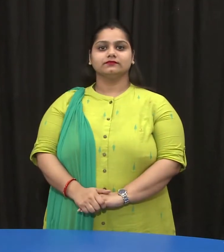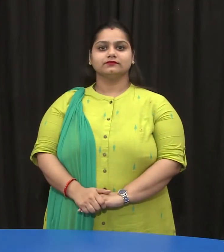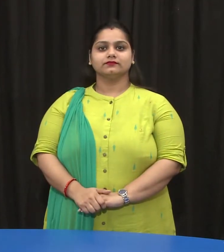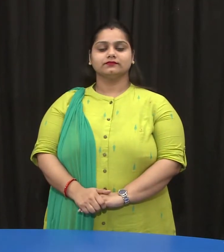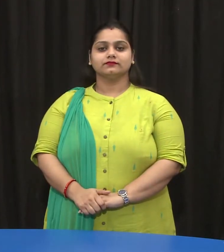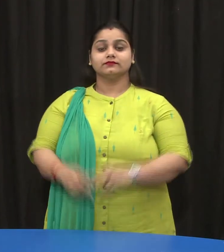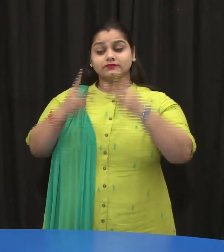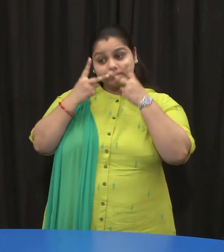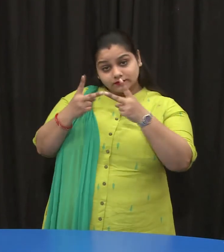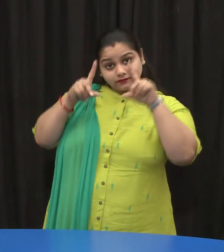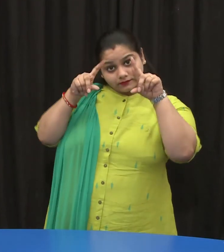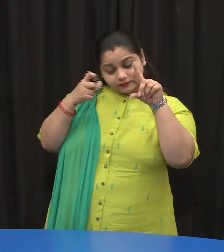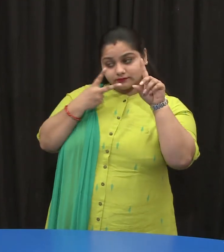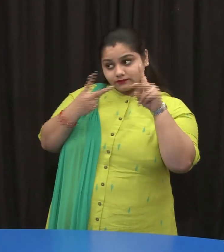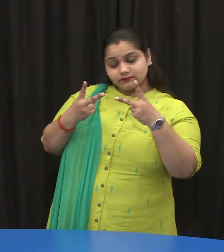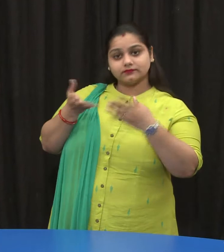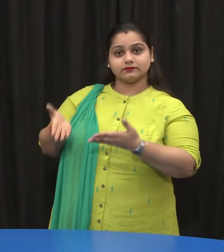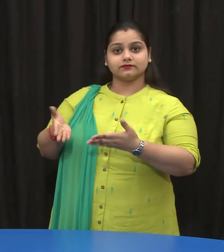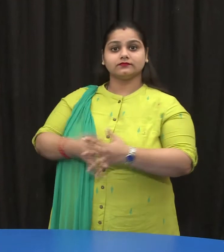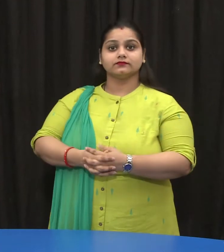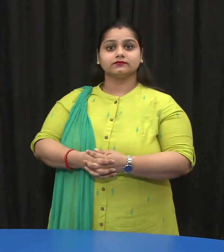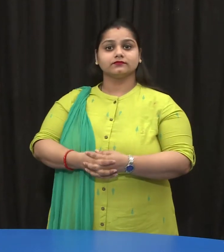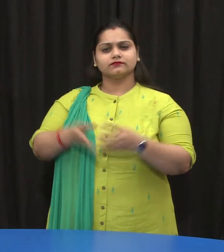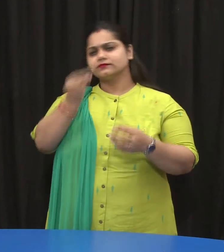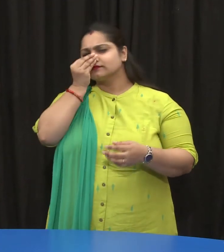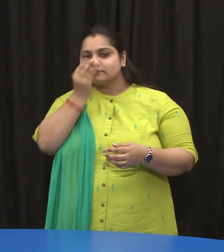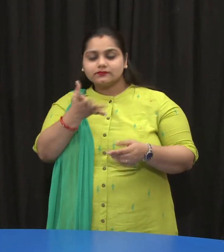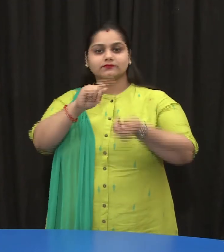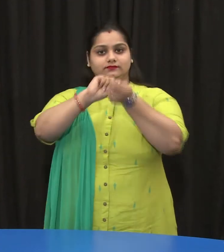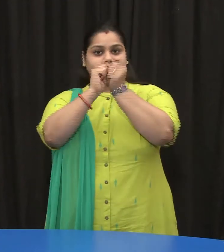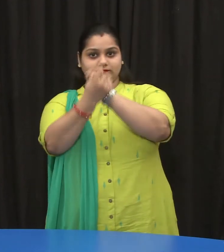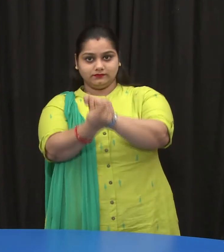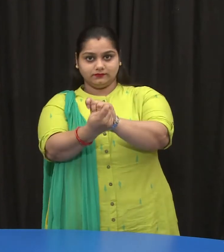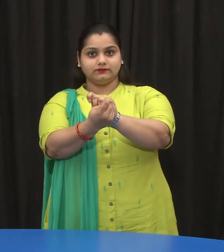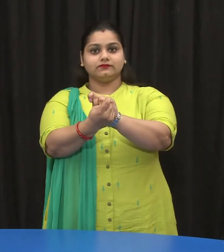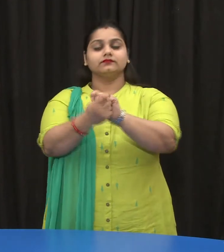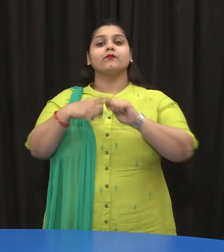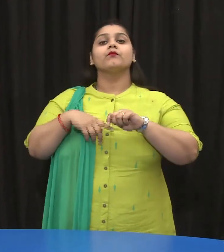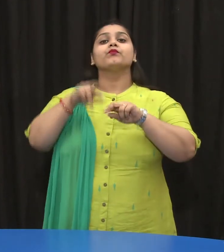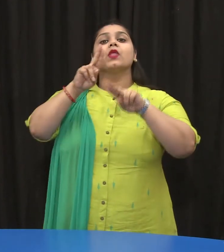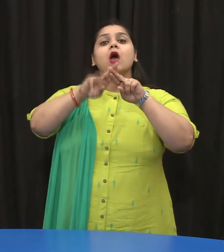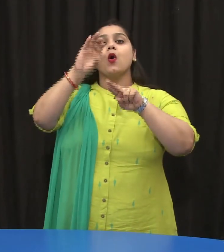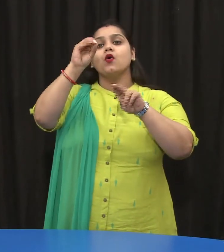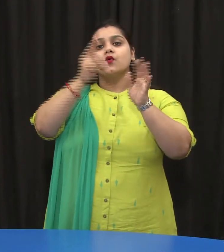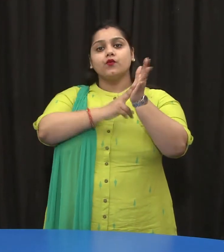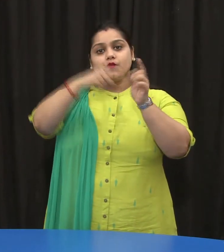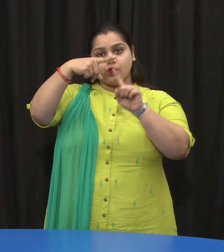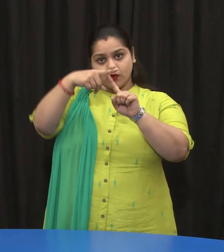Look at this picture. We can easily change font name and font